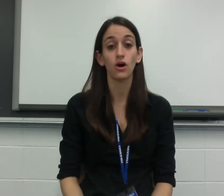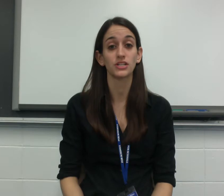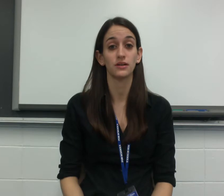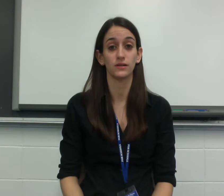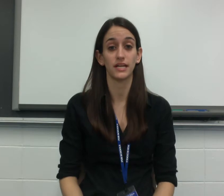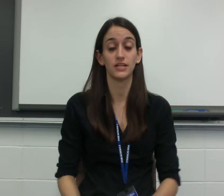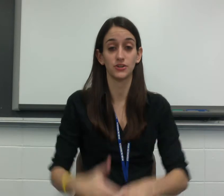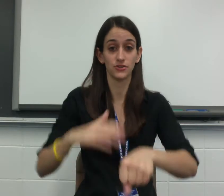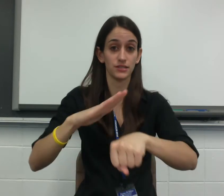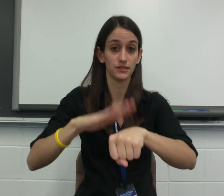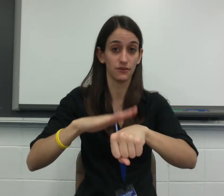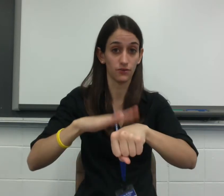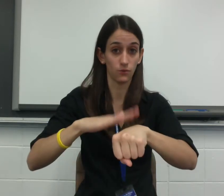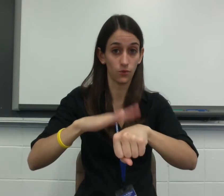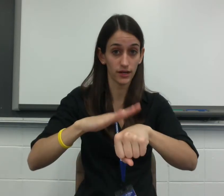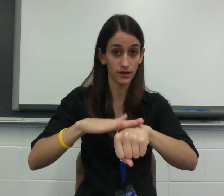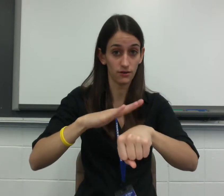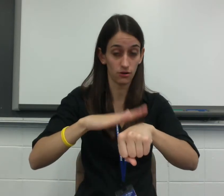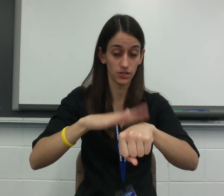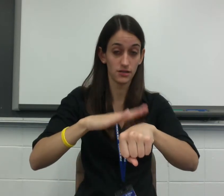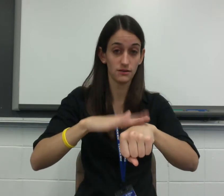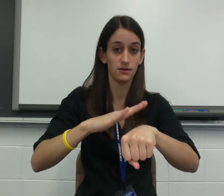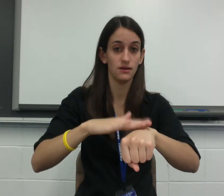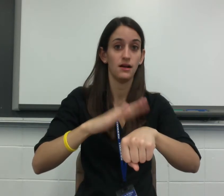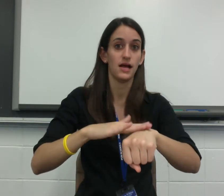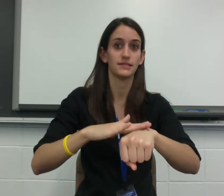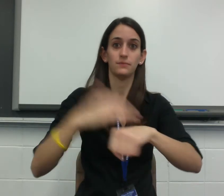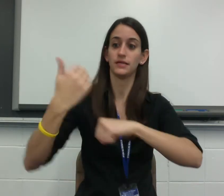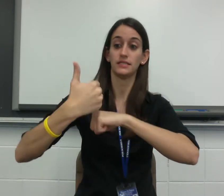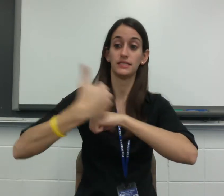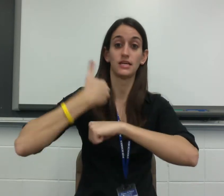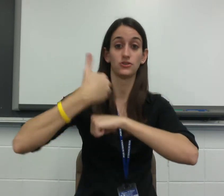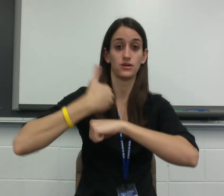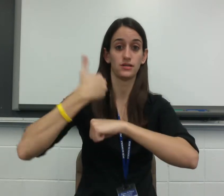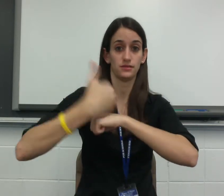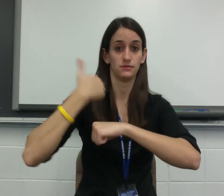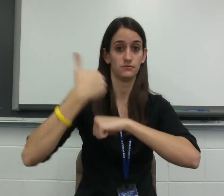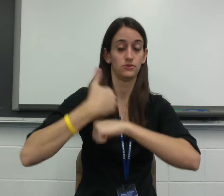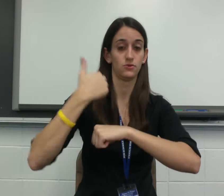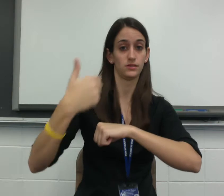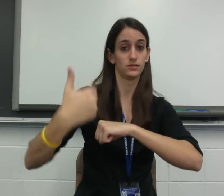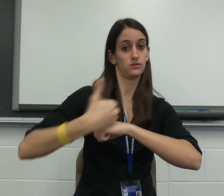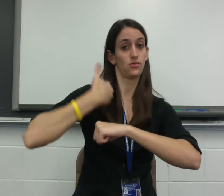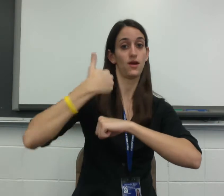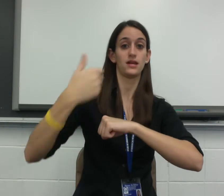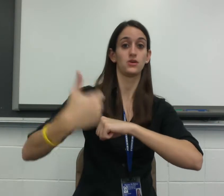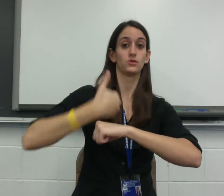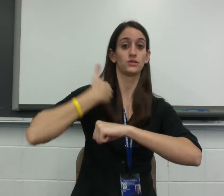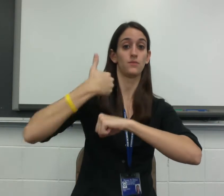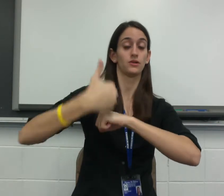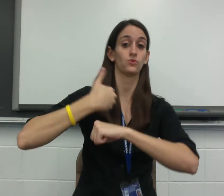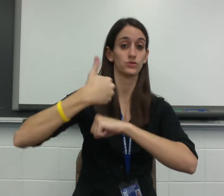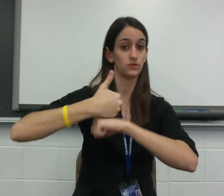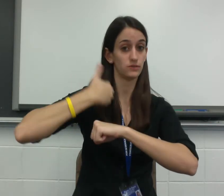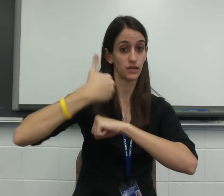Caution or danger, this is the sign for warning, caution, and something's dangerous. So it's threatening you, it's coming towards you,